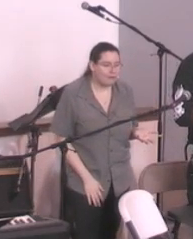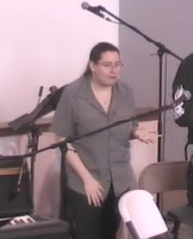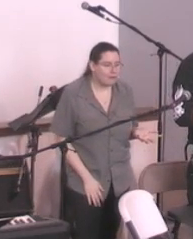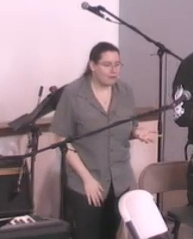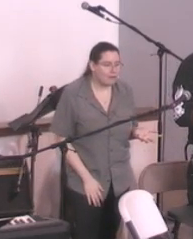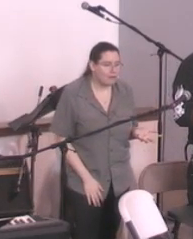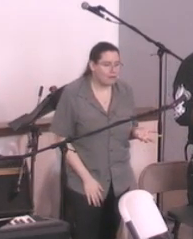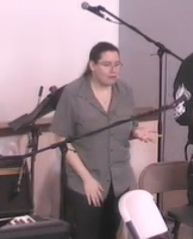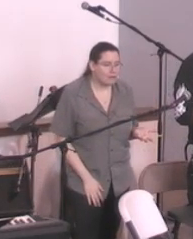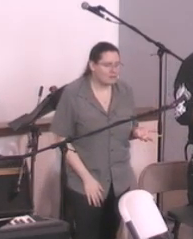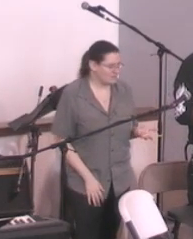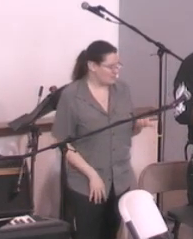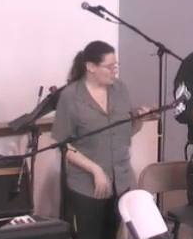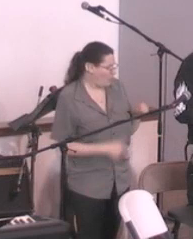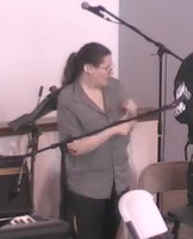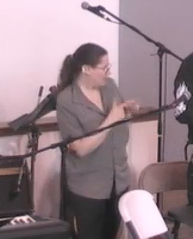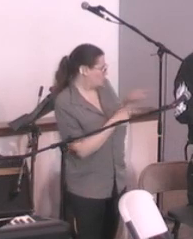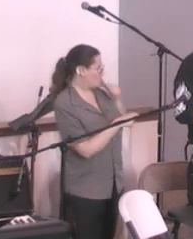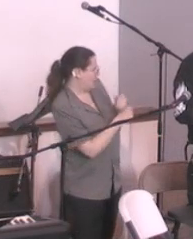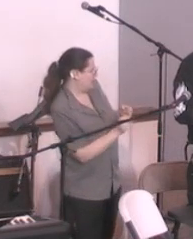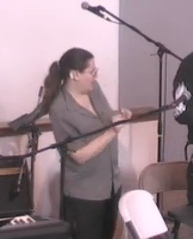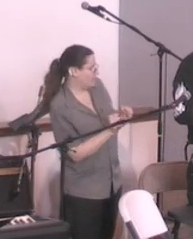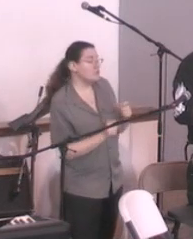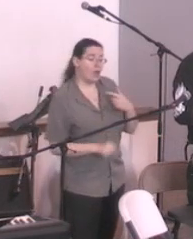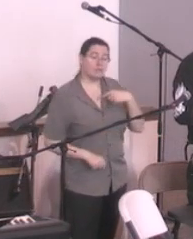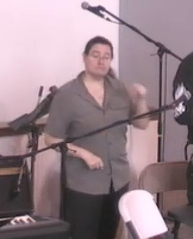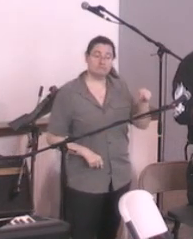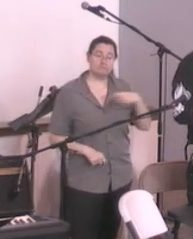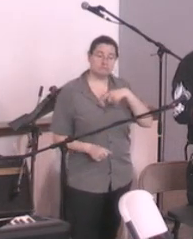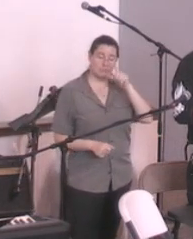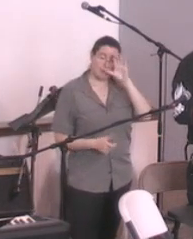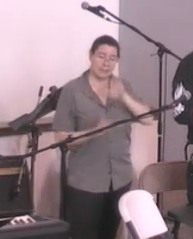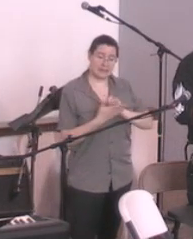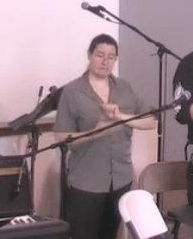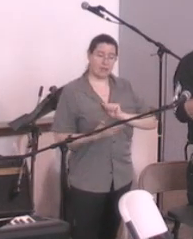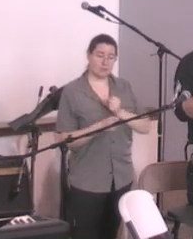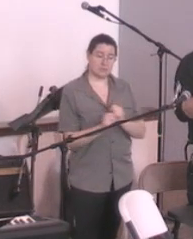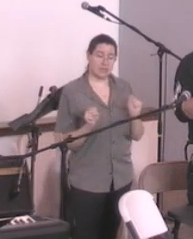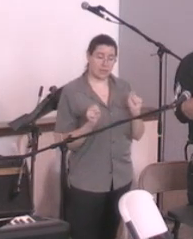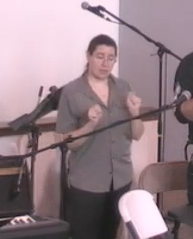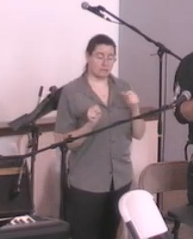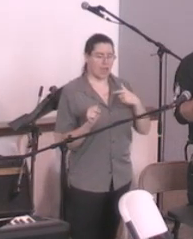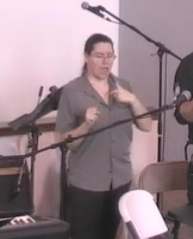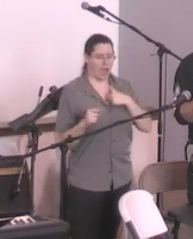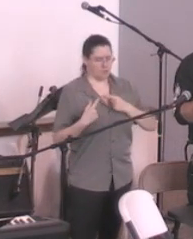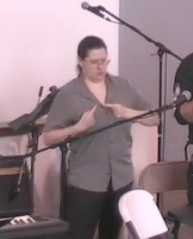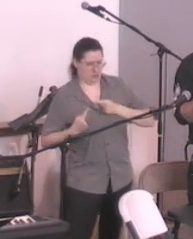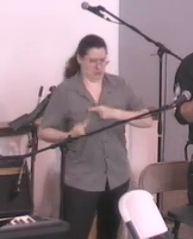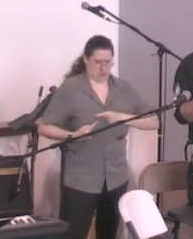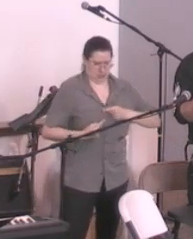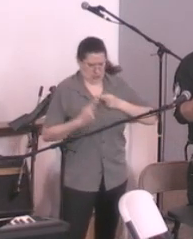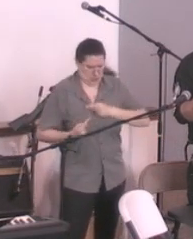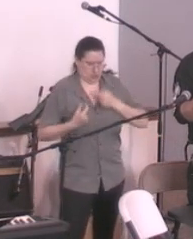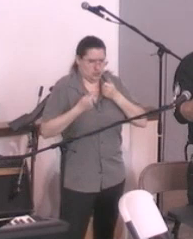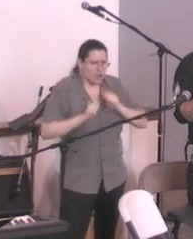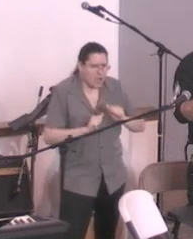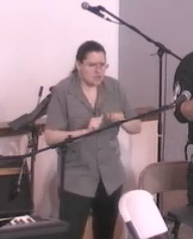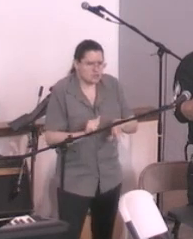Well, you say, well, how? You weren't saved. Oh, I believe I was. I was fighting, trying to find out